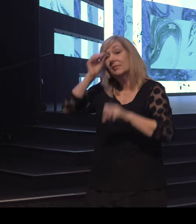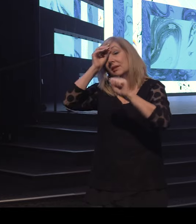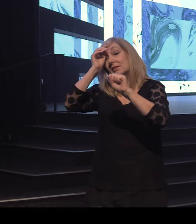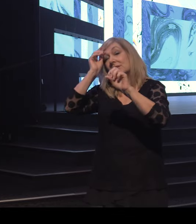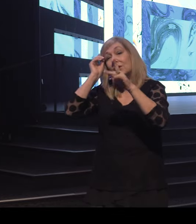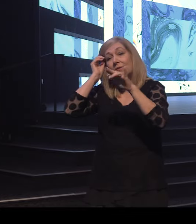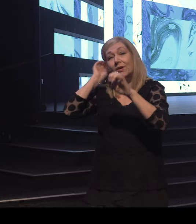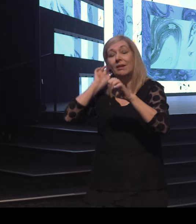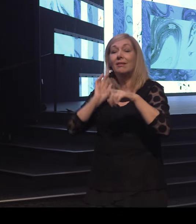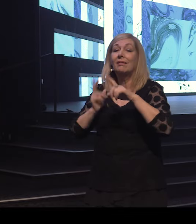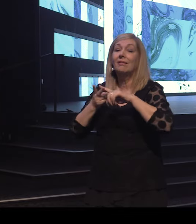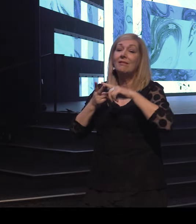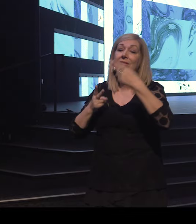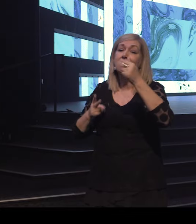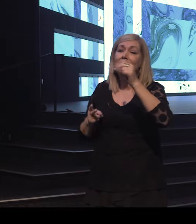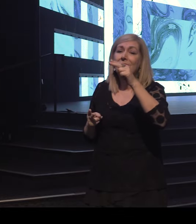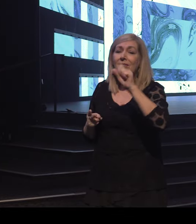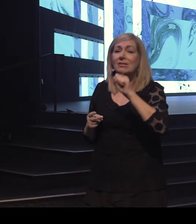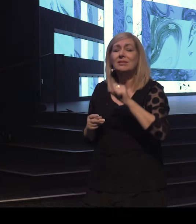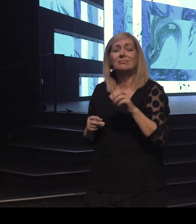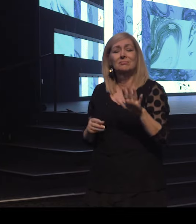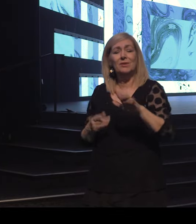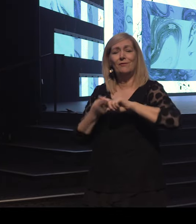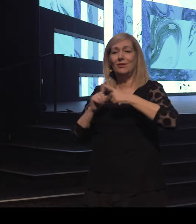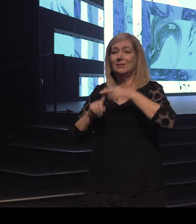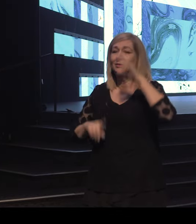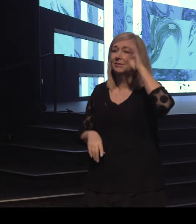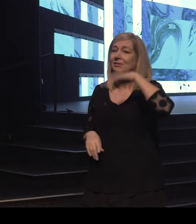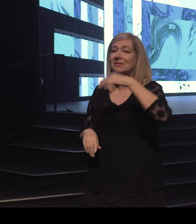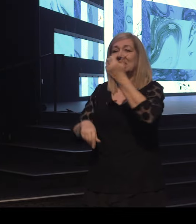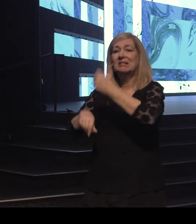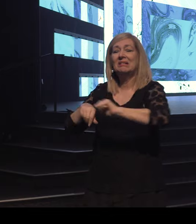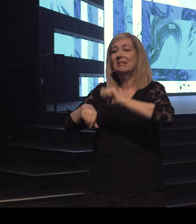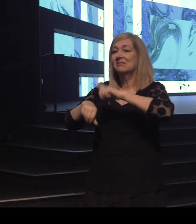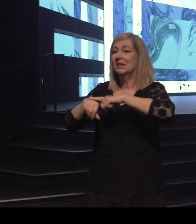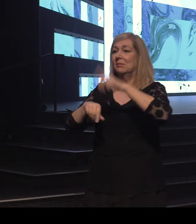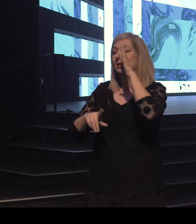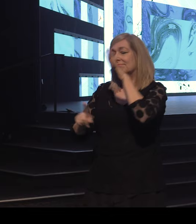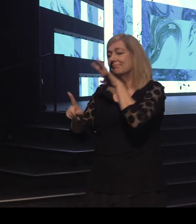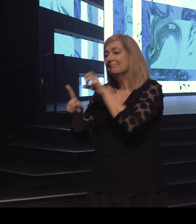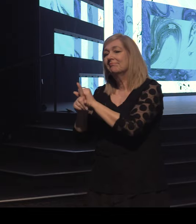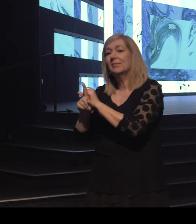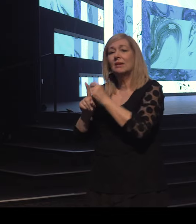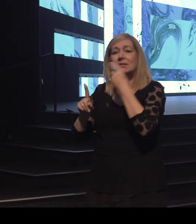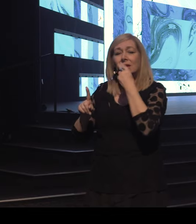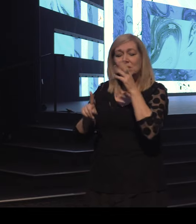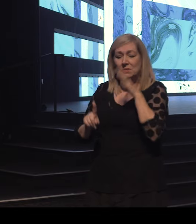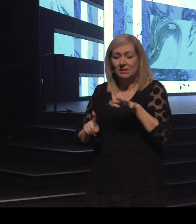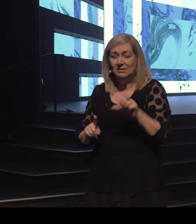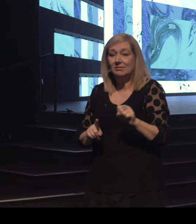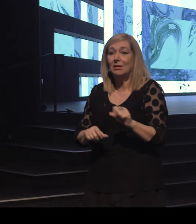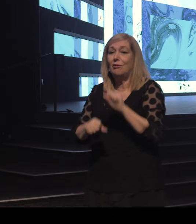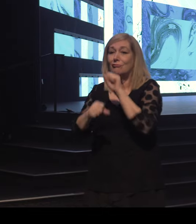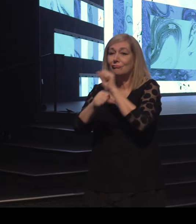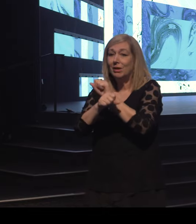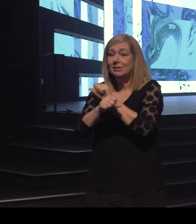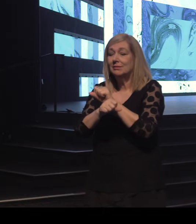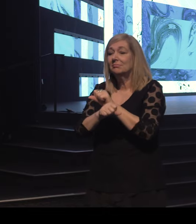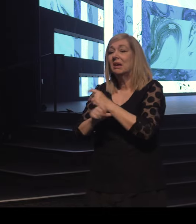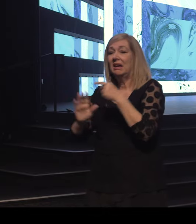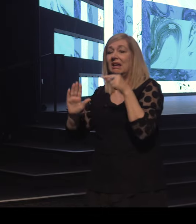Sophie, Hans, and their friends knew that it was only going to be a matter of time until the Nazis found them, arrested them,